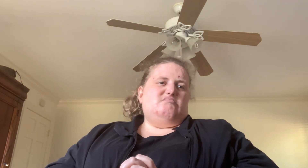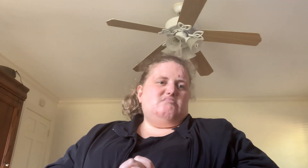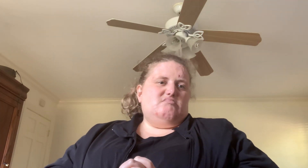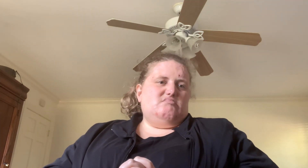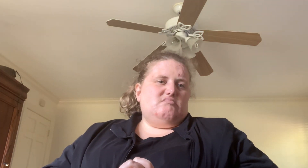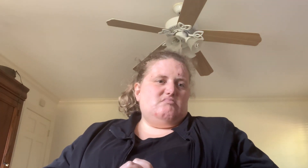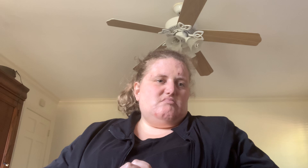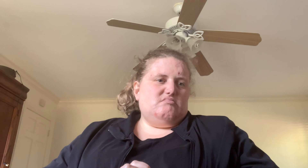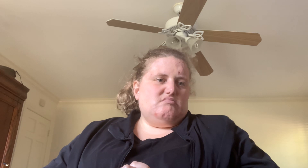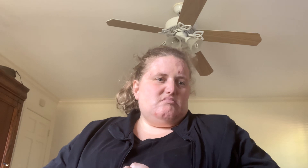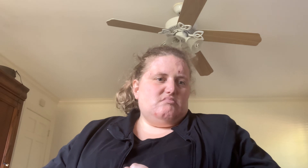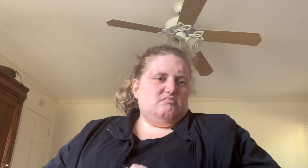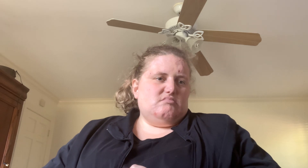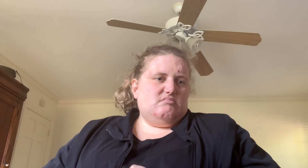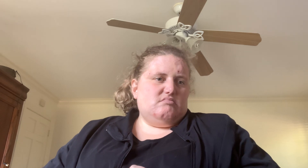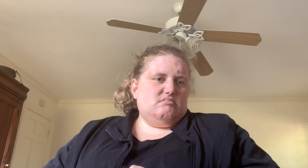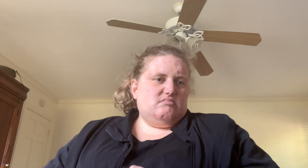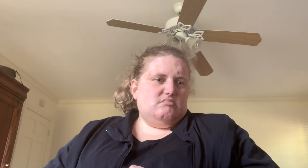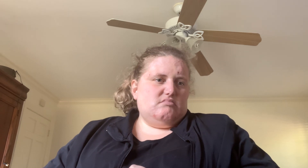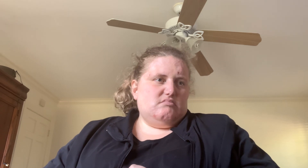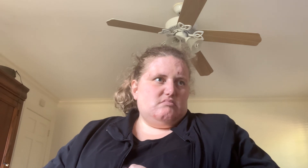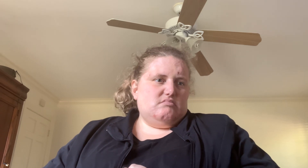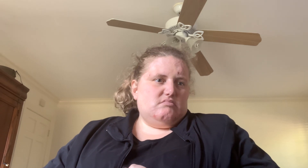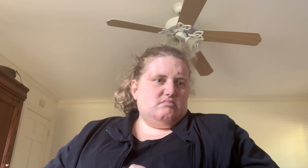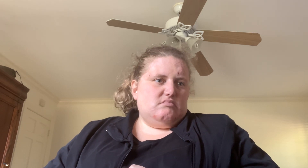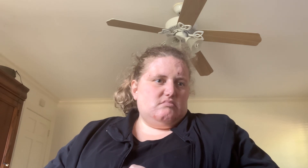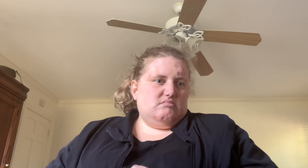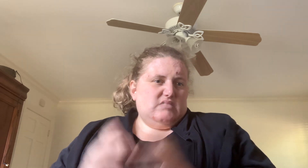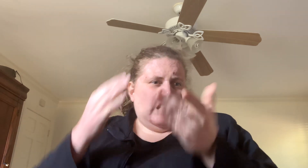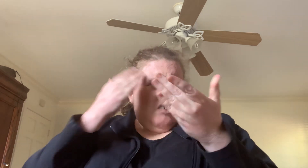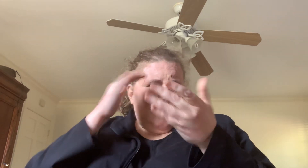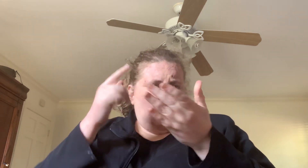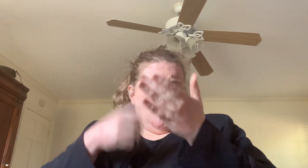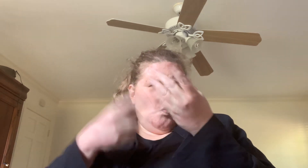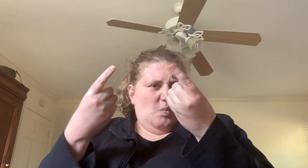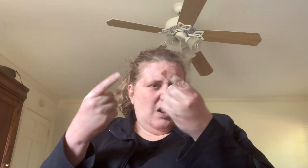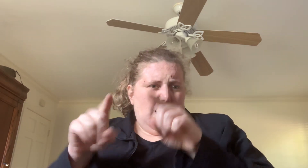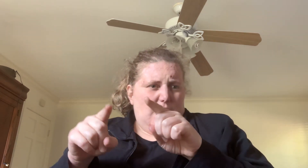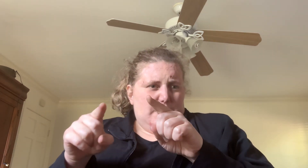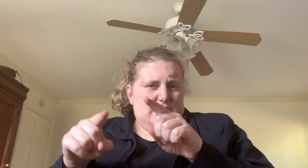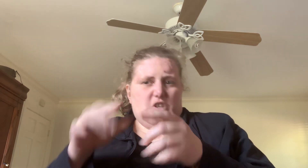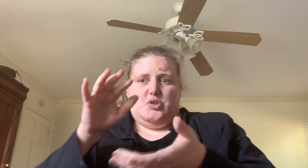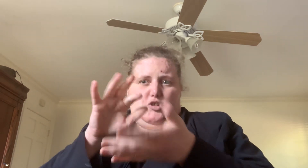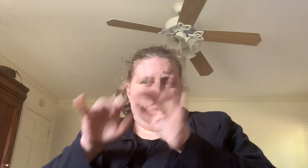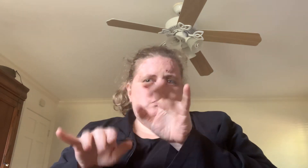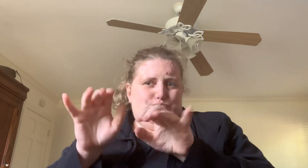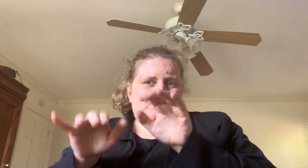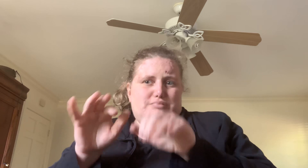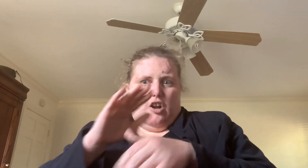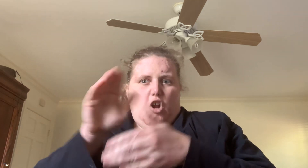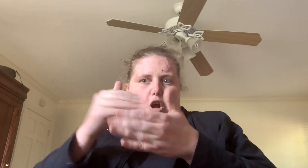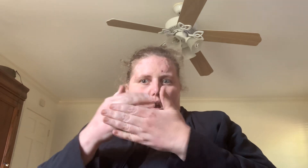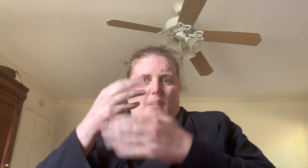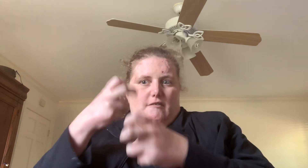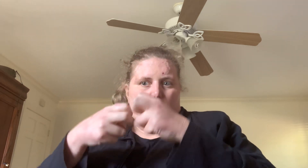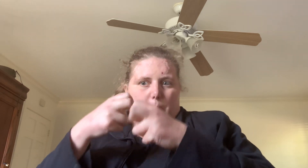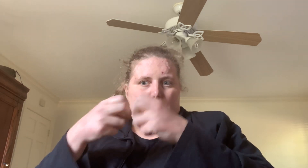Let me just retype it really quickly. I don't really know what happened. Or what mass of MgCl2, sorry y'all,